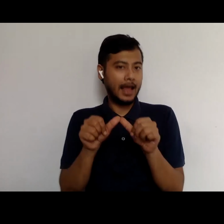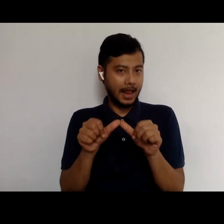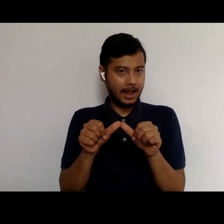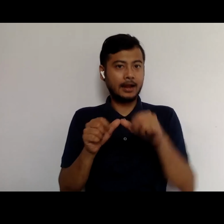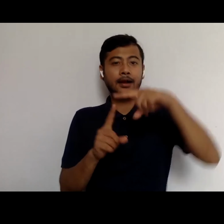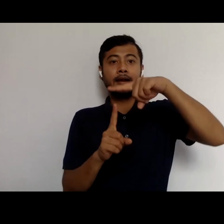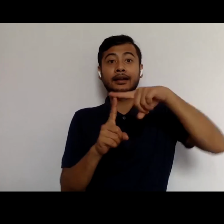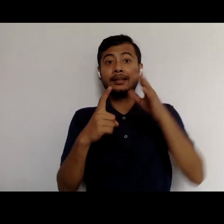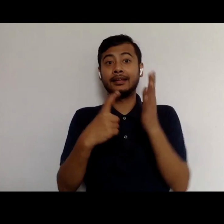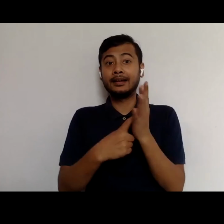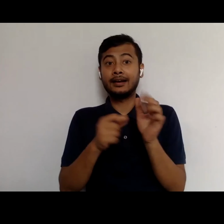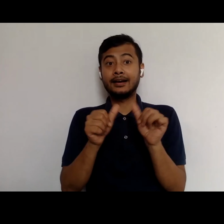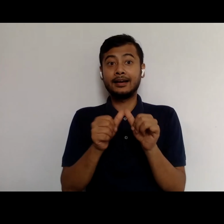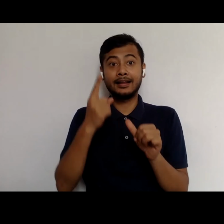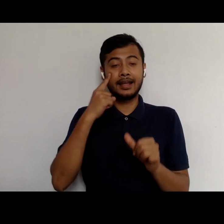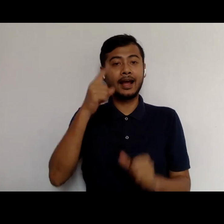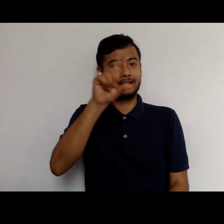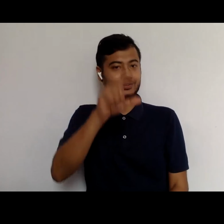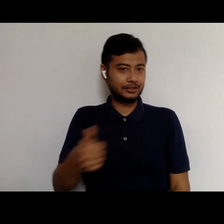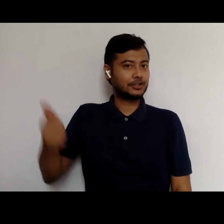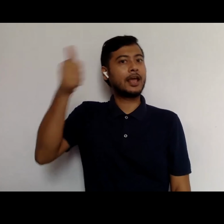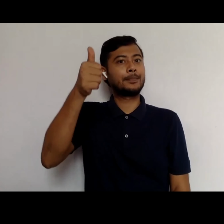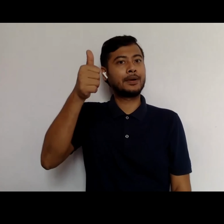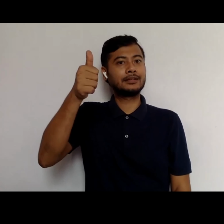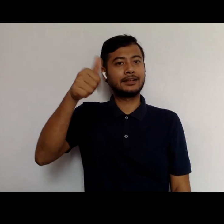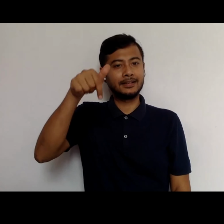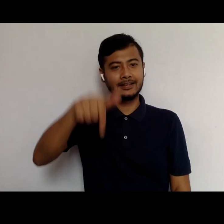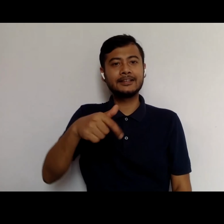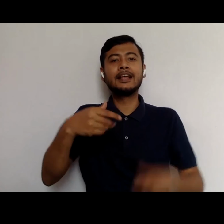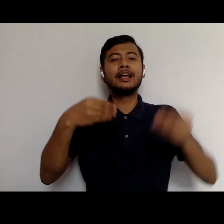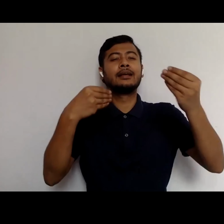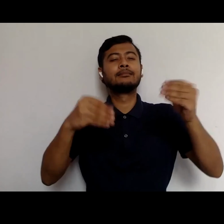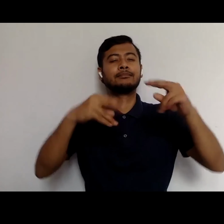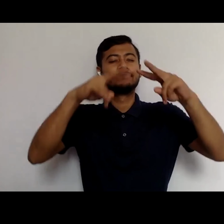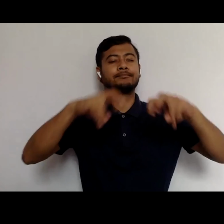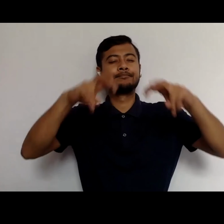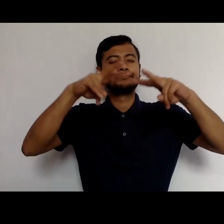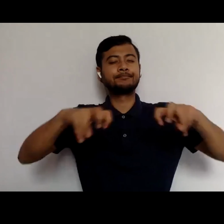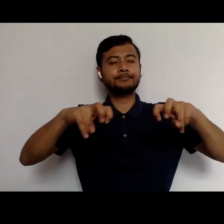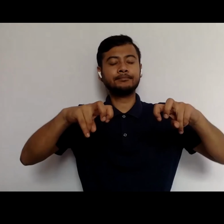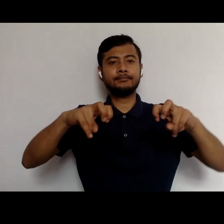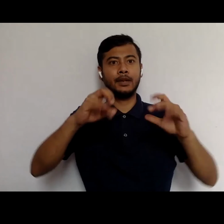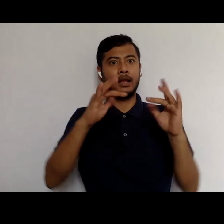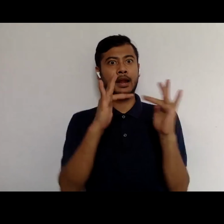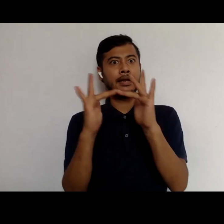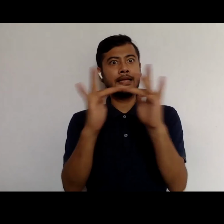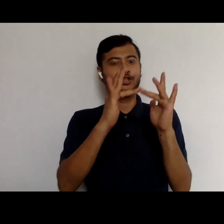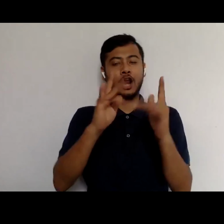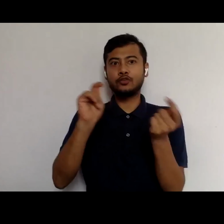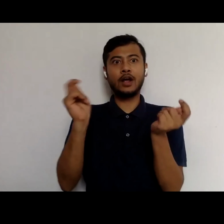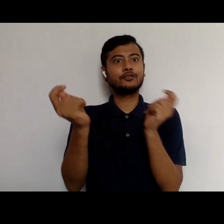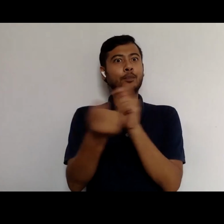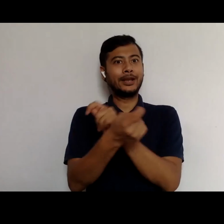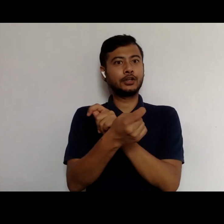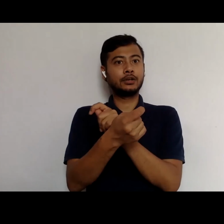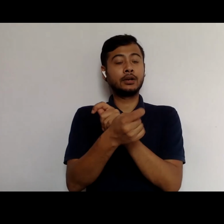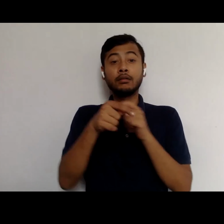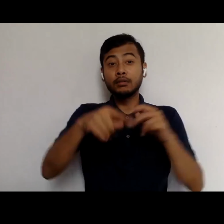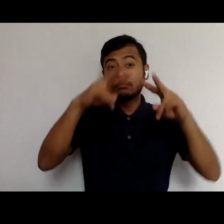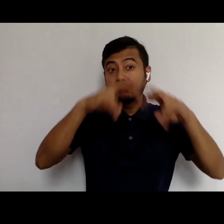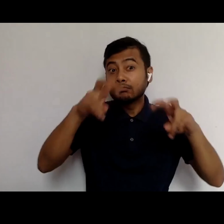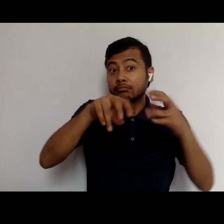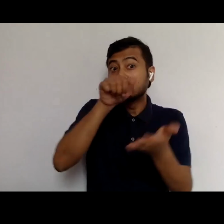and Importance of Next Generation Wi-Fi Technologies in Acceleration of Digital Transformation, authored by Dr. Rajkumar Upadhyay, Chairman,